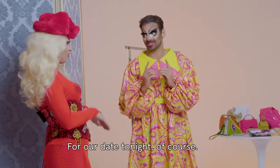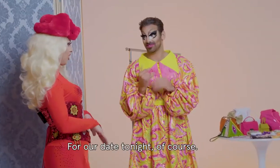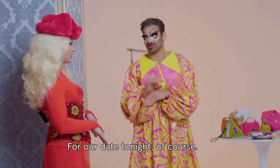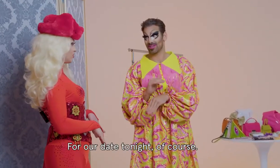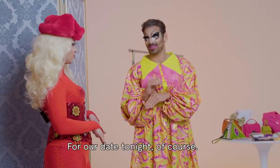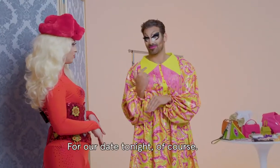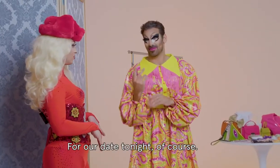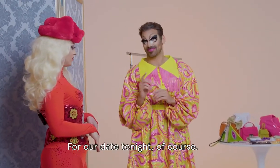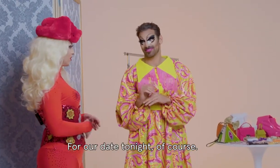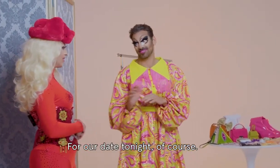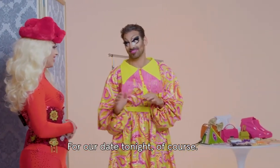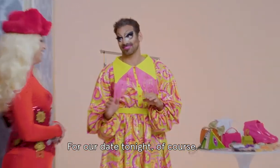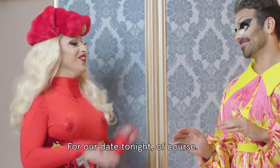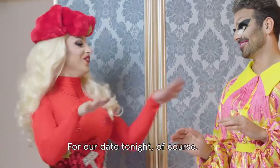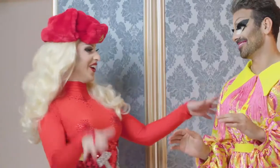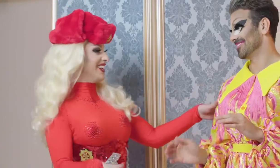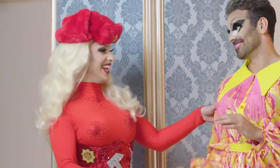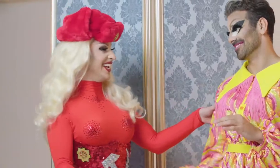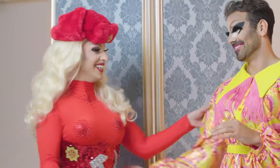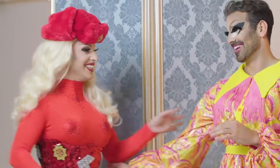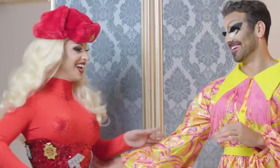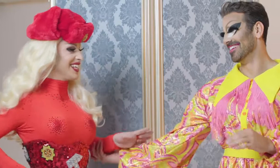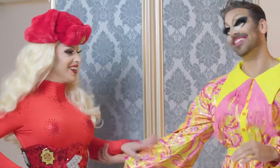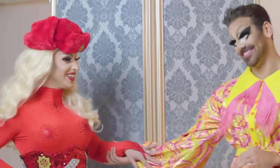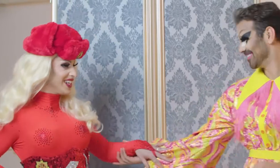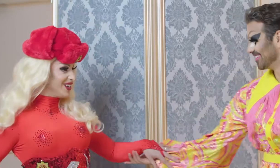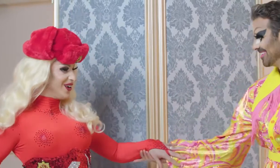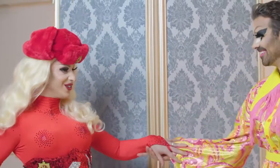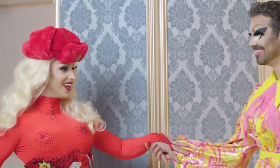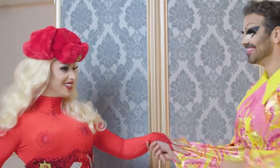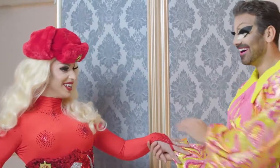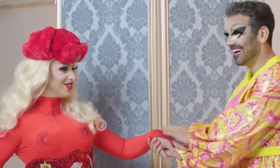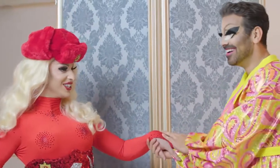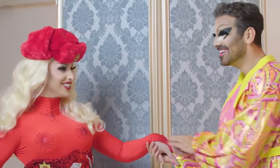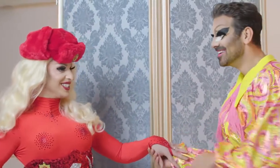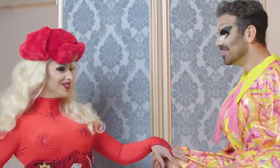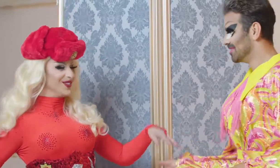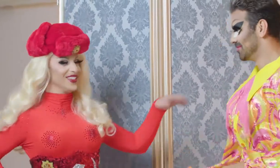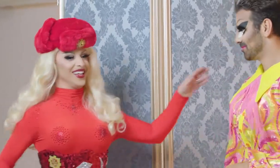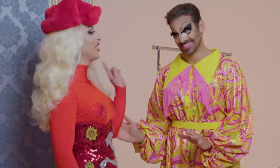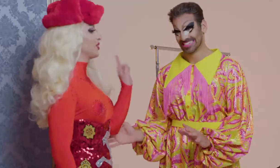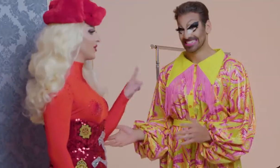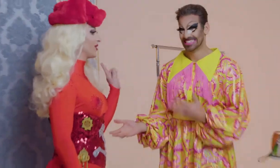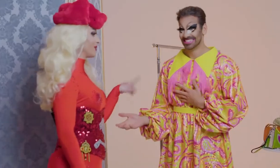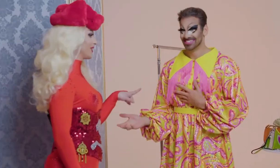you've watched... For our date tonight, of course. For our date? Yeah, because I know you like a date in the Russian tea room. So here's what we're